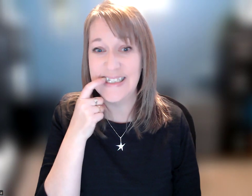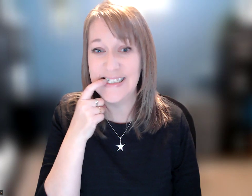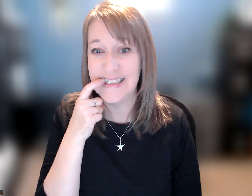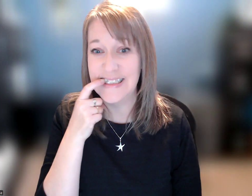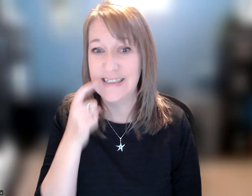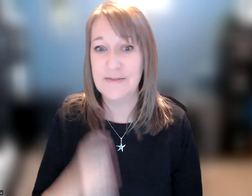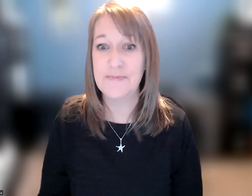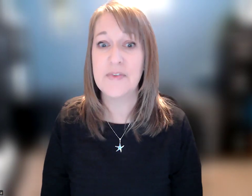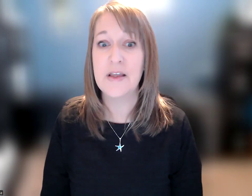dentist.